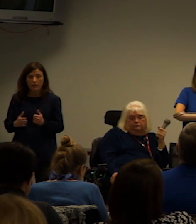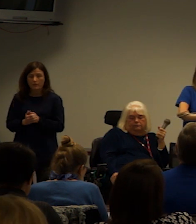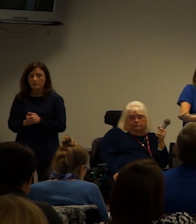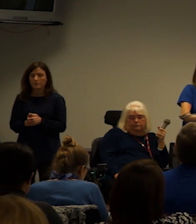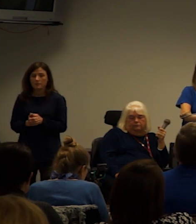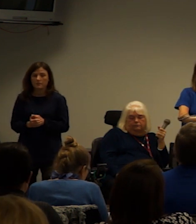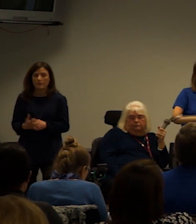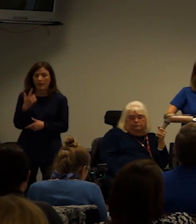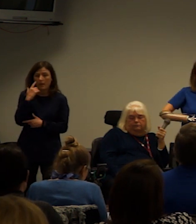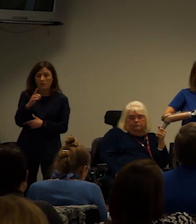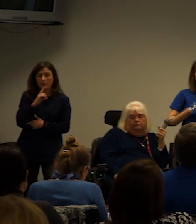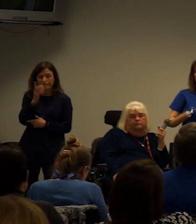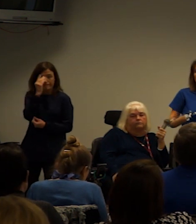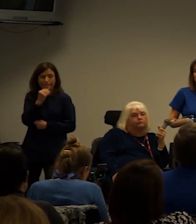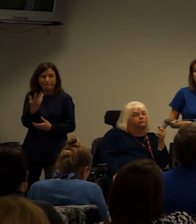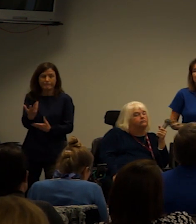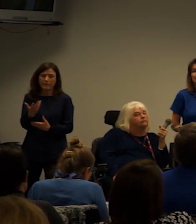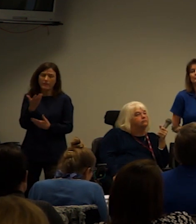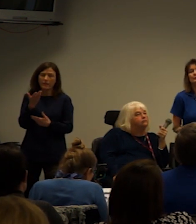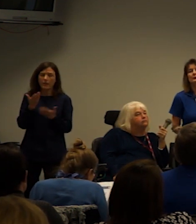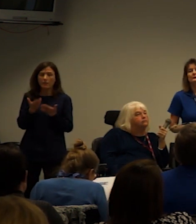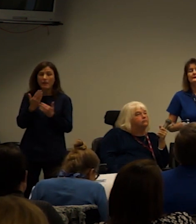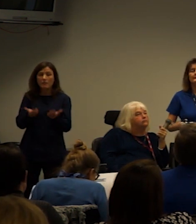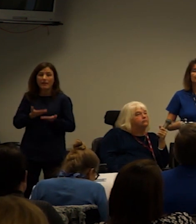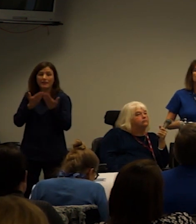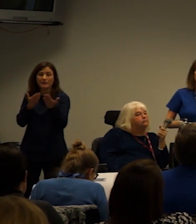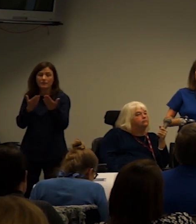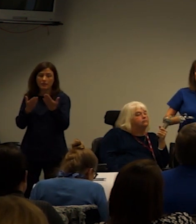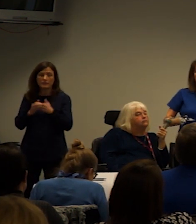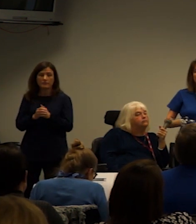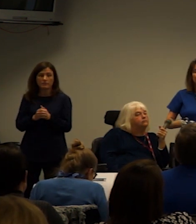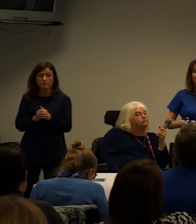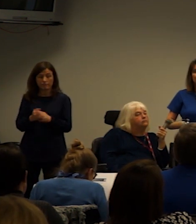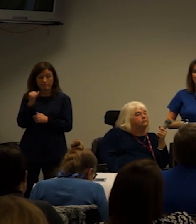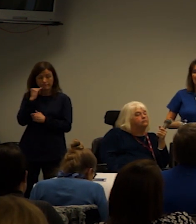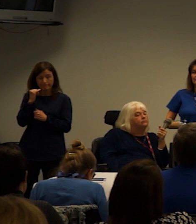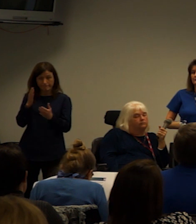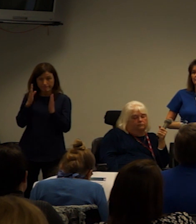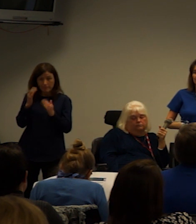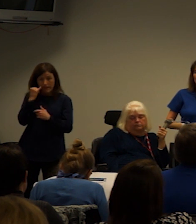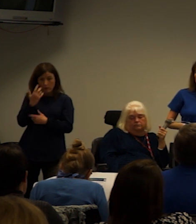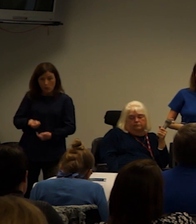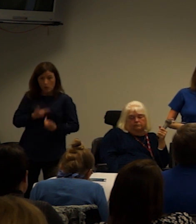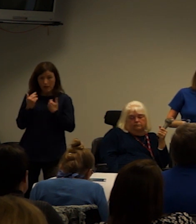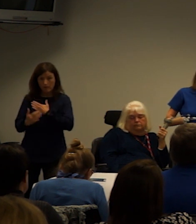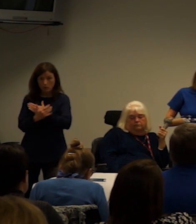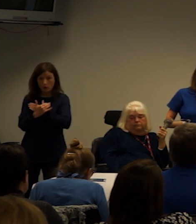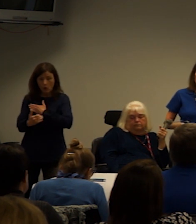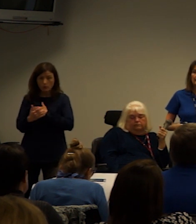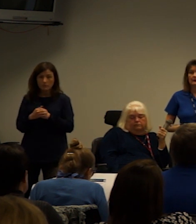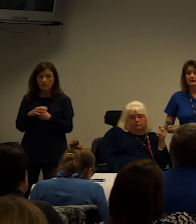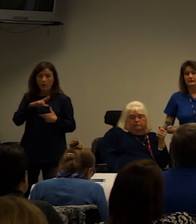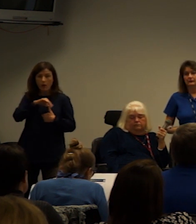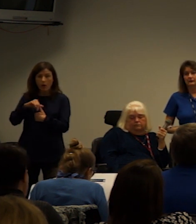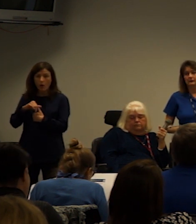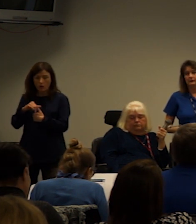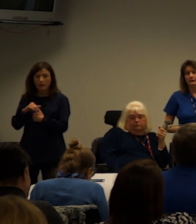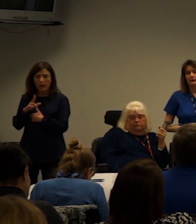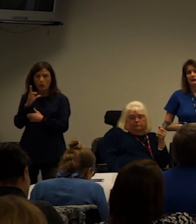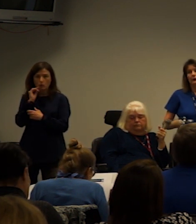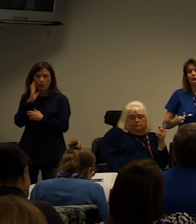Because, y'all, they may can suggest to you, listen, if you live on the Gulf Coast and there's a hurricane